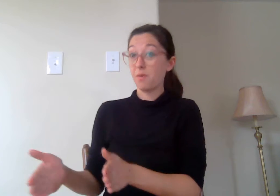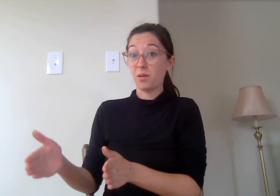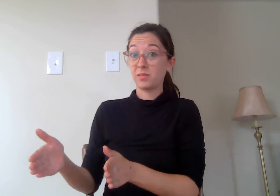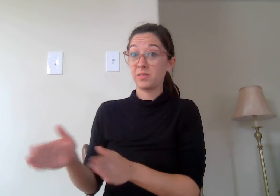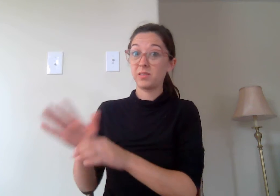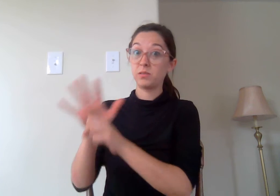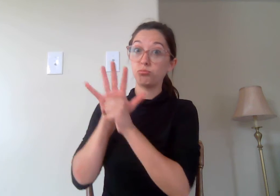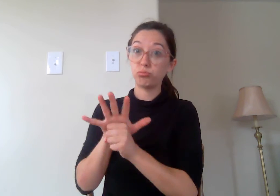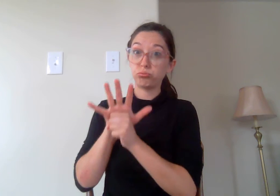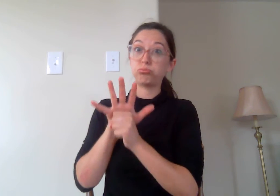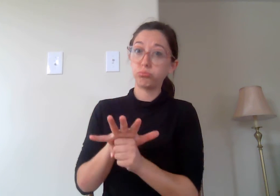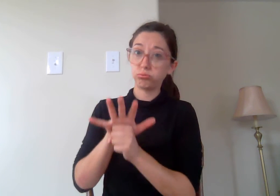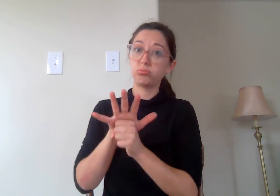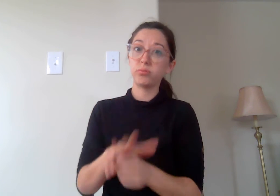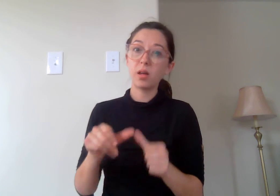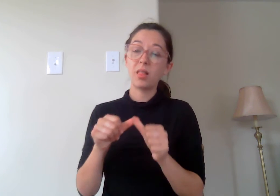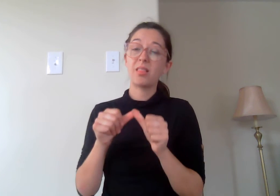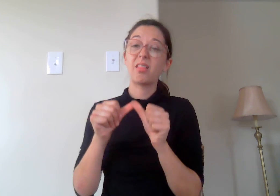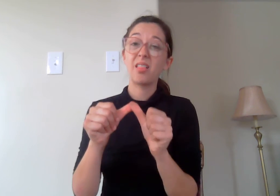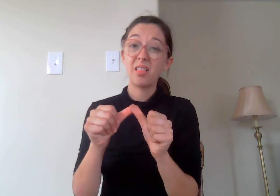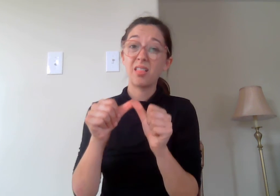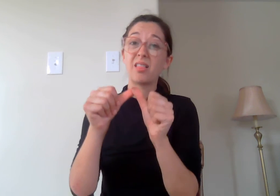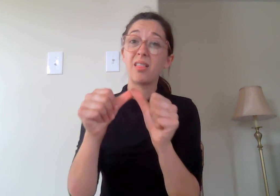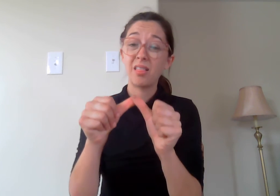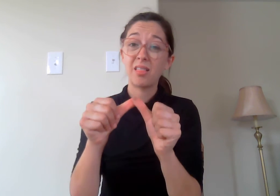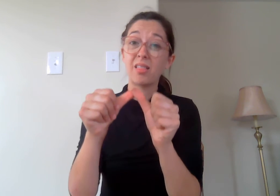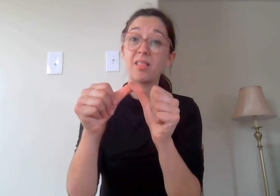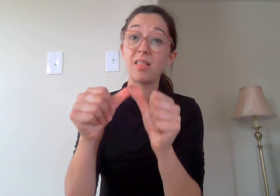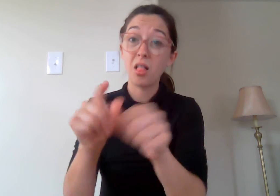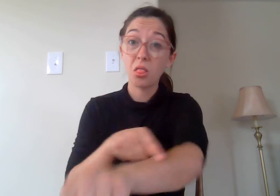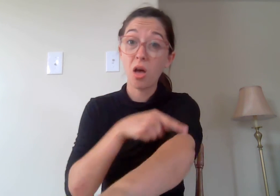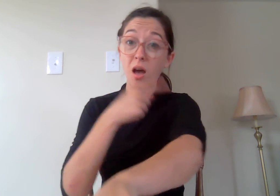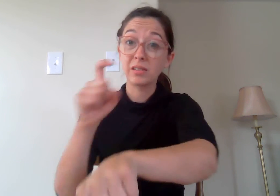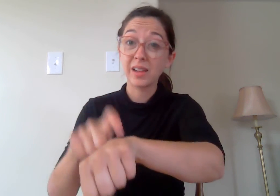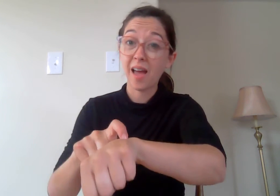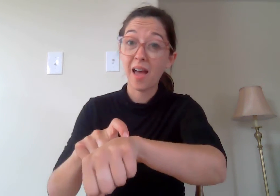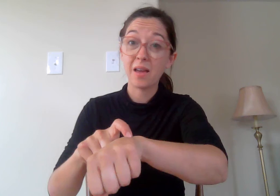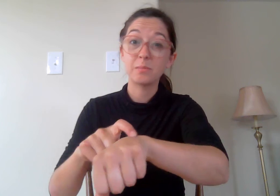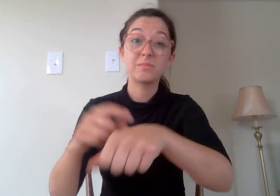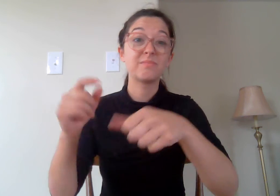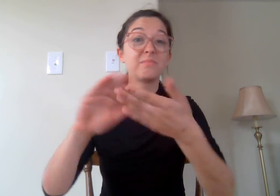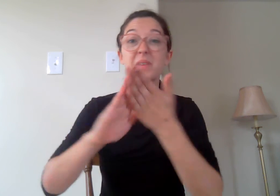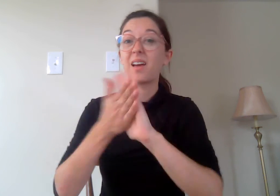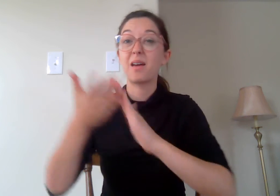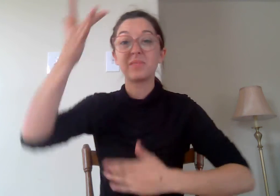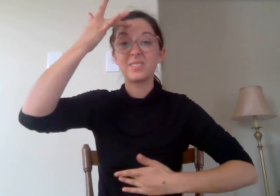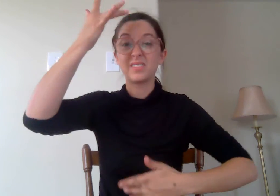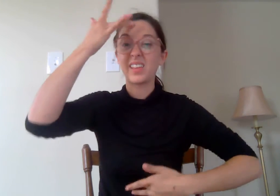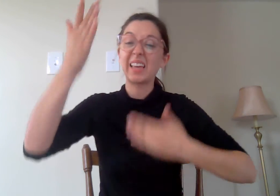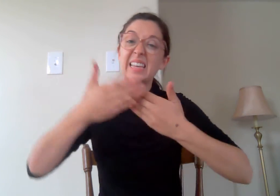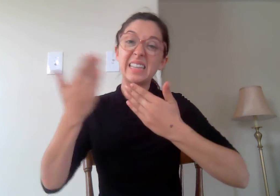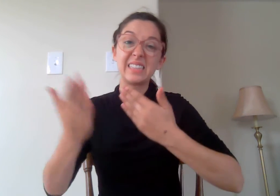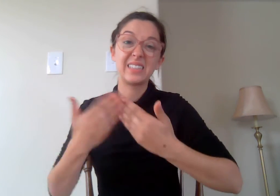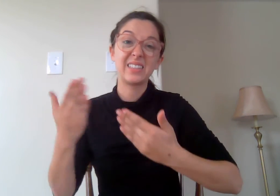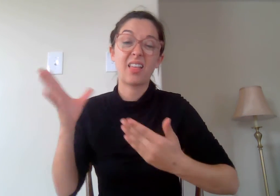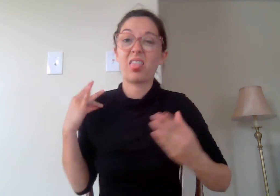more susceptible to illnesses. They start getting sick easier. Headaches, GI distress. Some people store